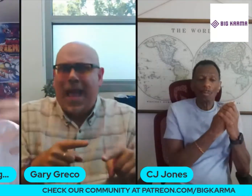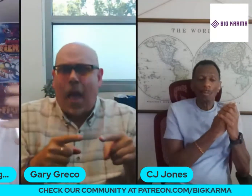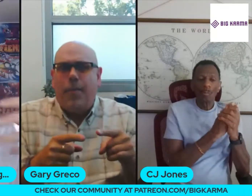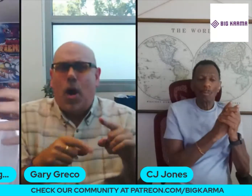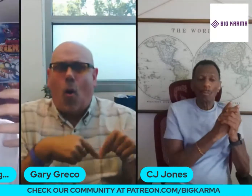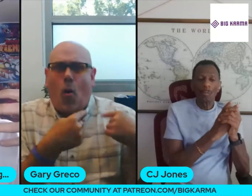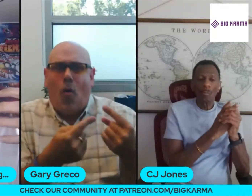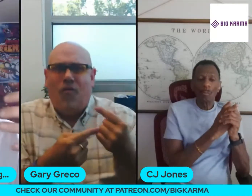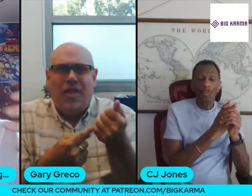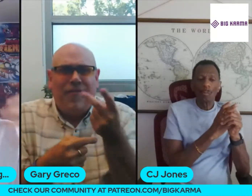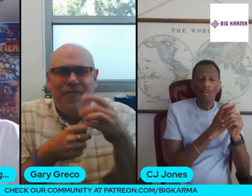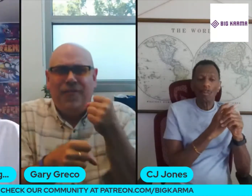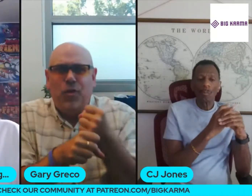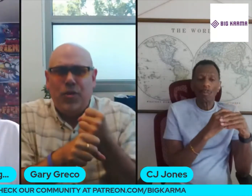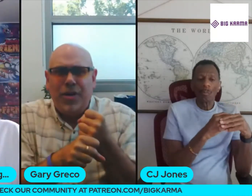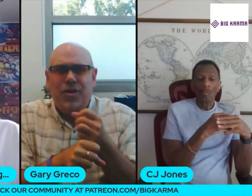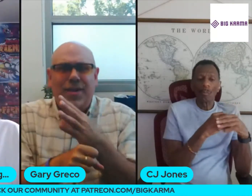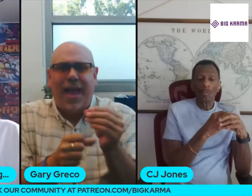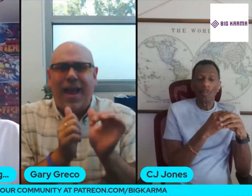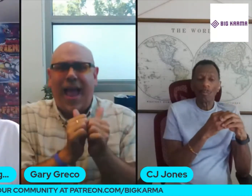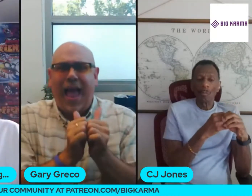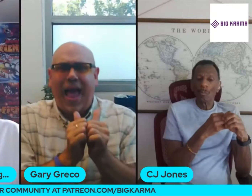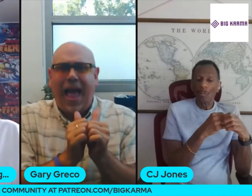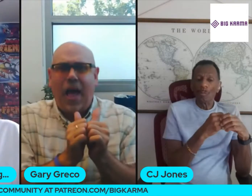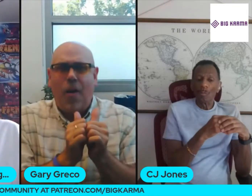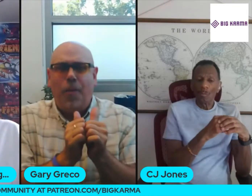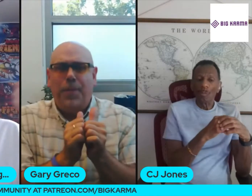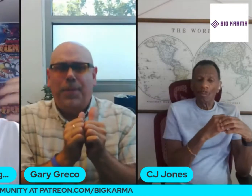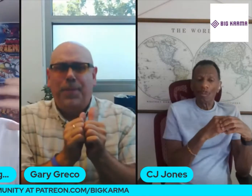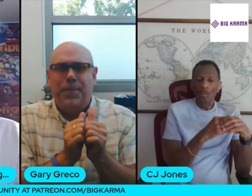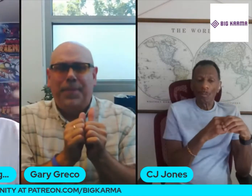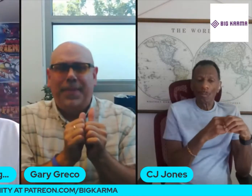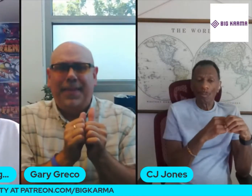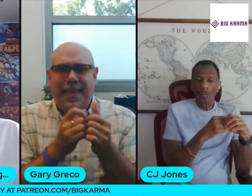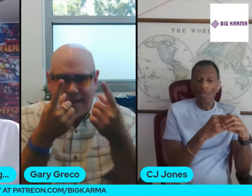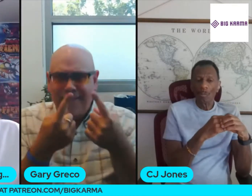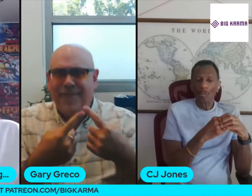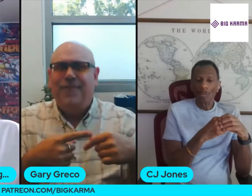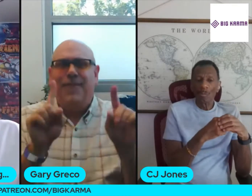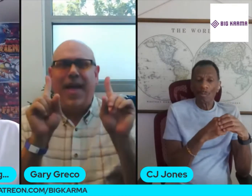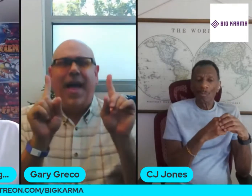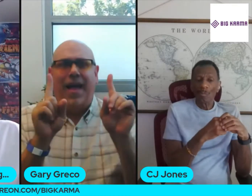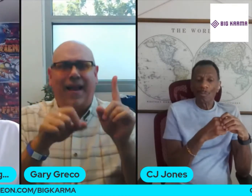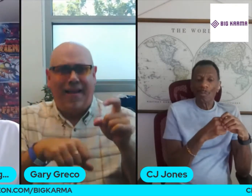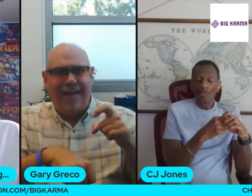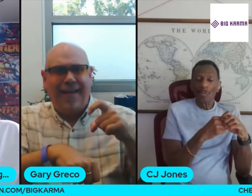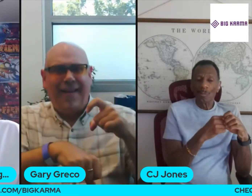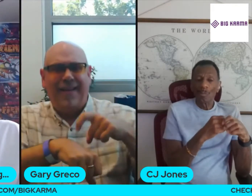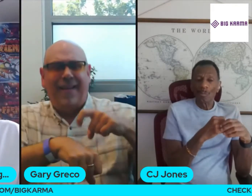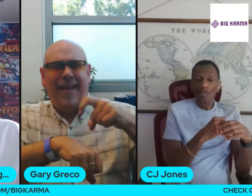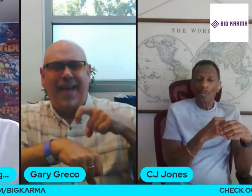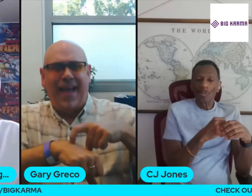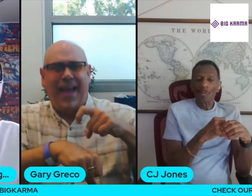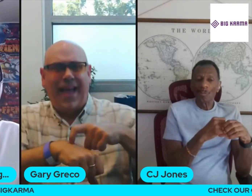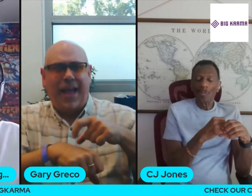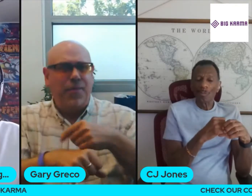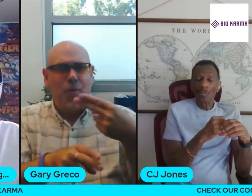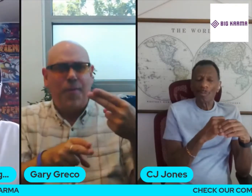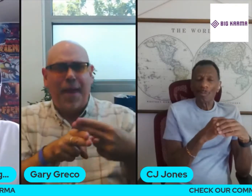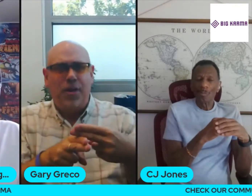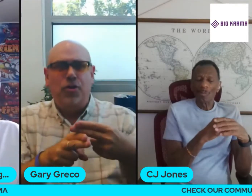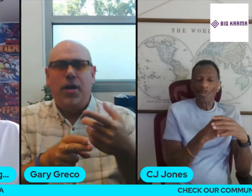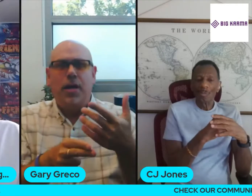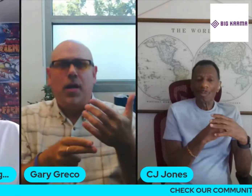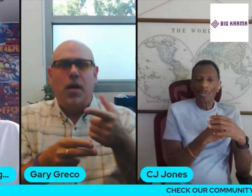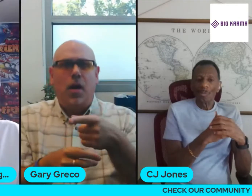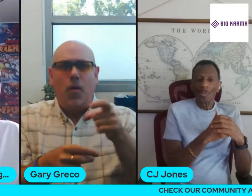years, and how you feel it's finally the time of disability recognition that we have been